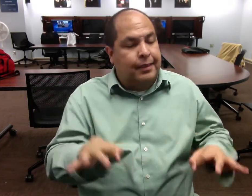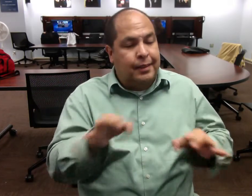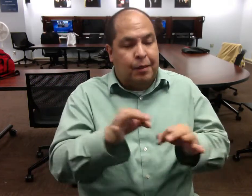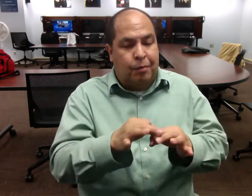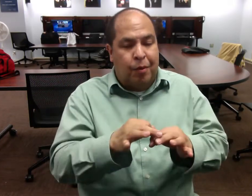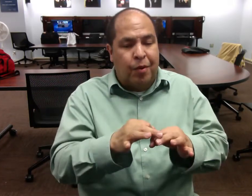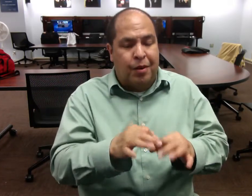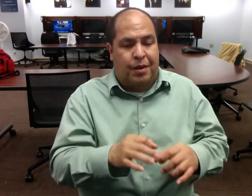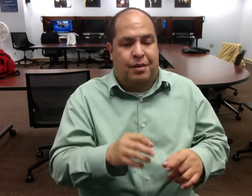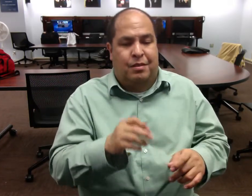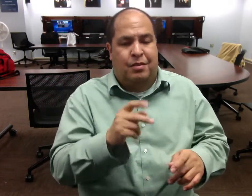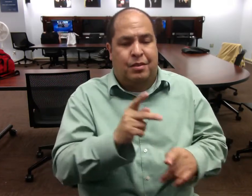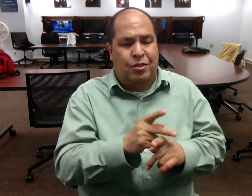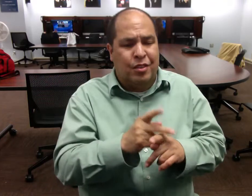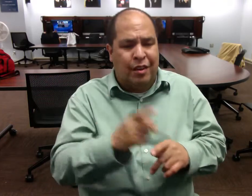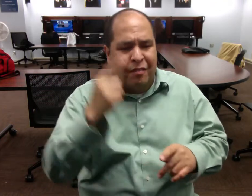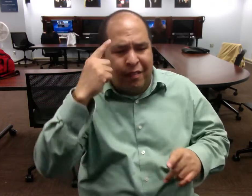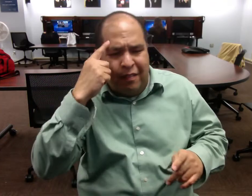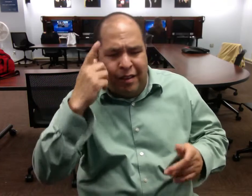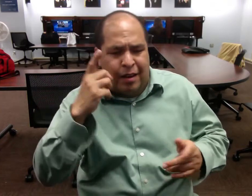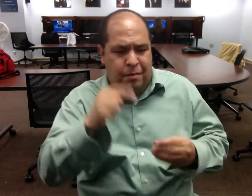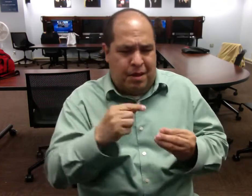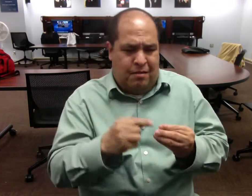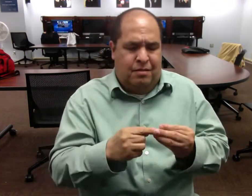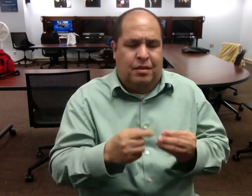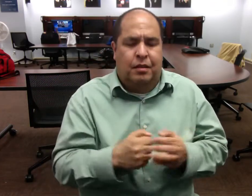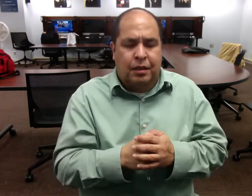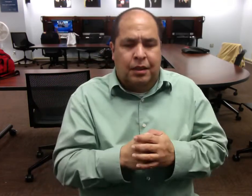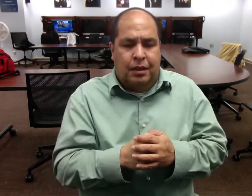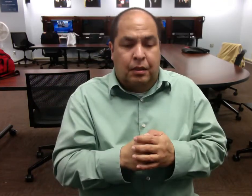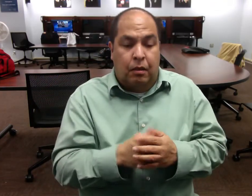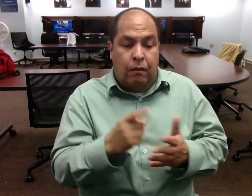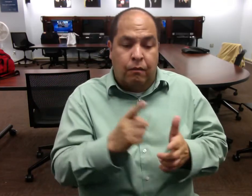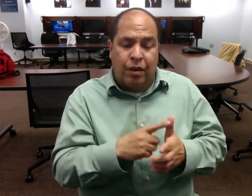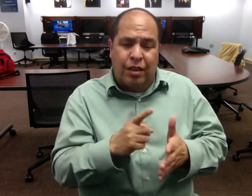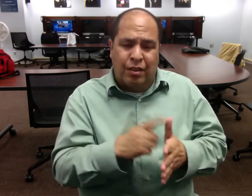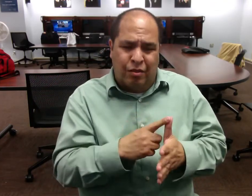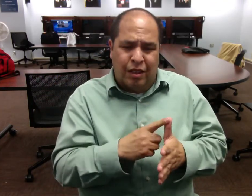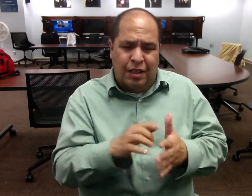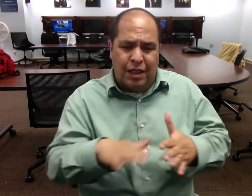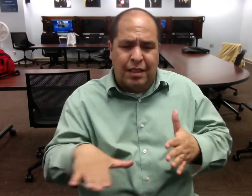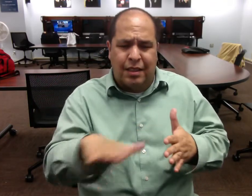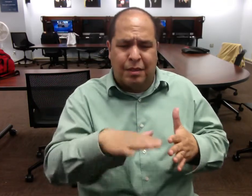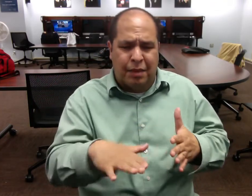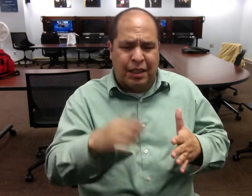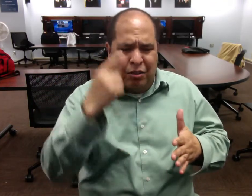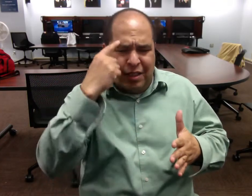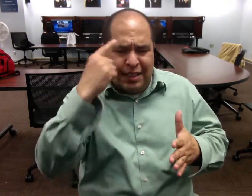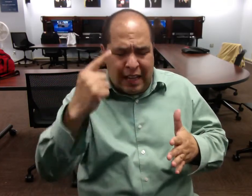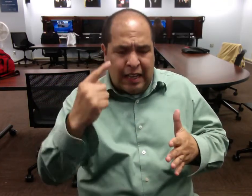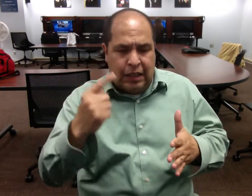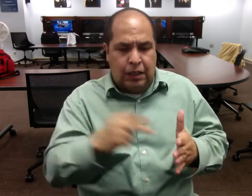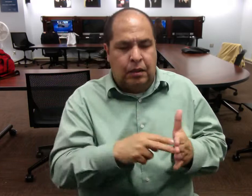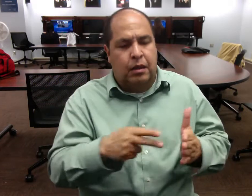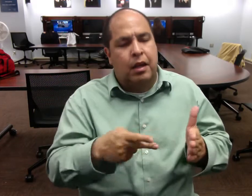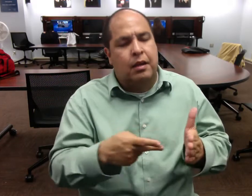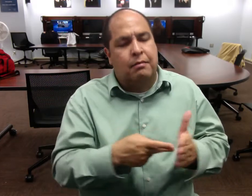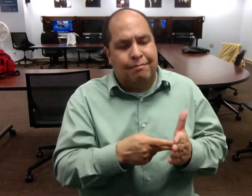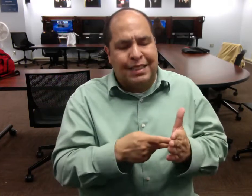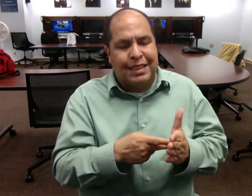The first one is spatial intelligence. This refers to someone's ability